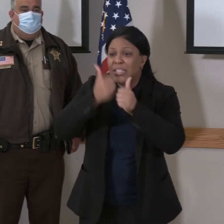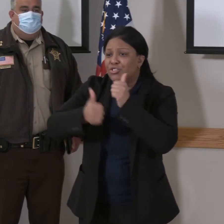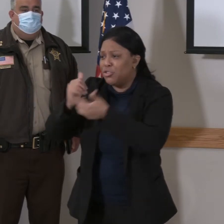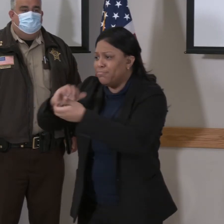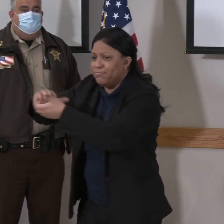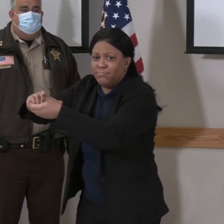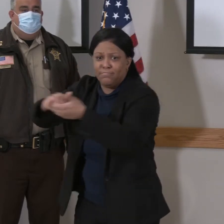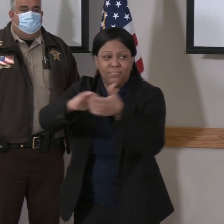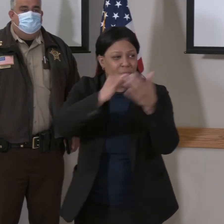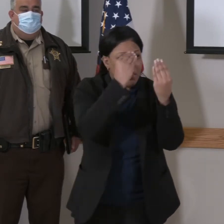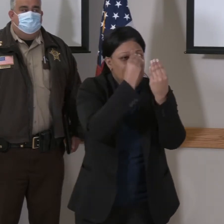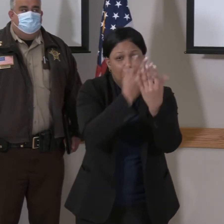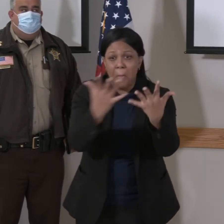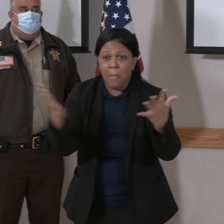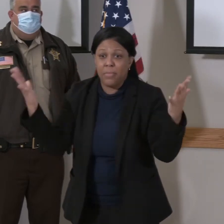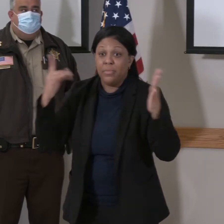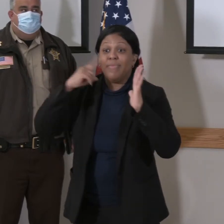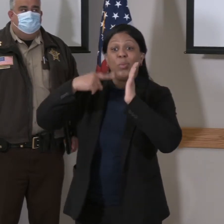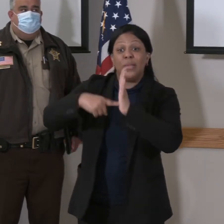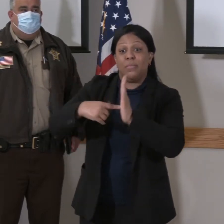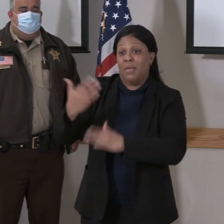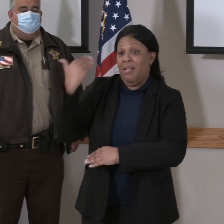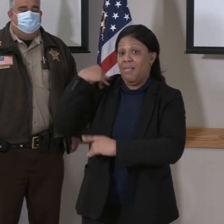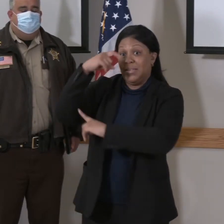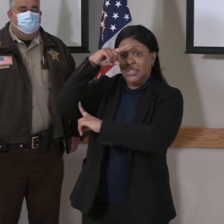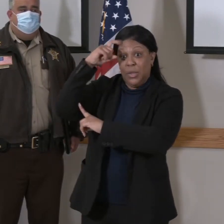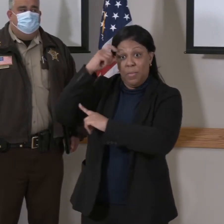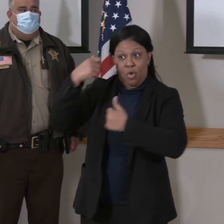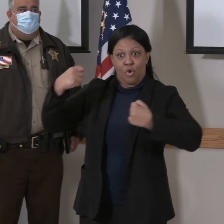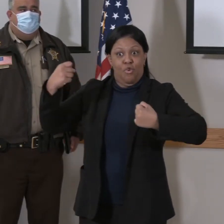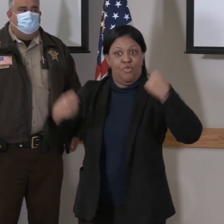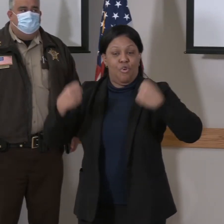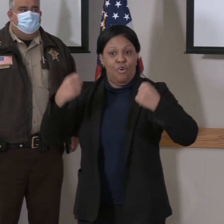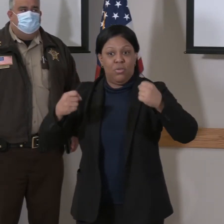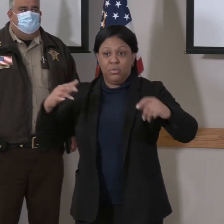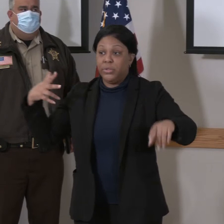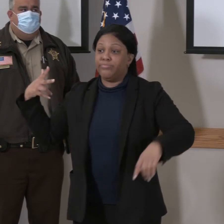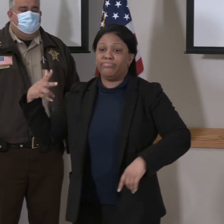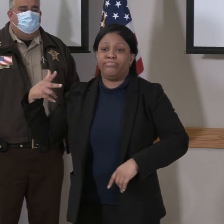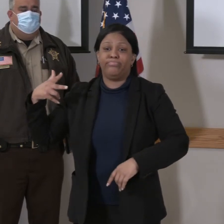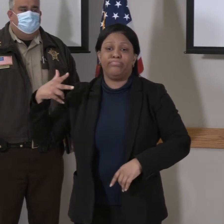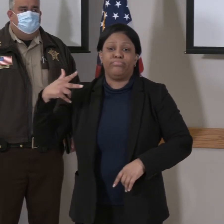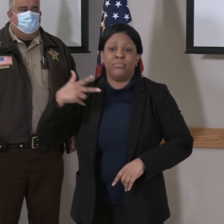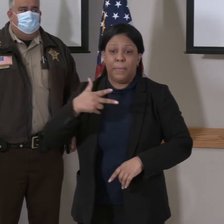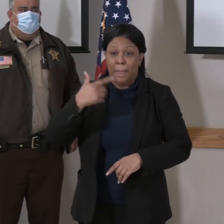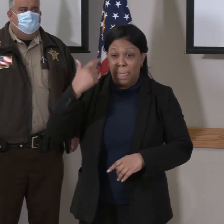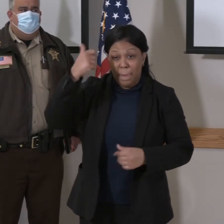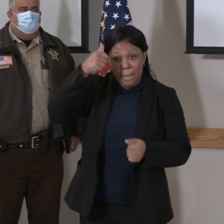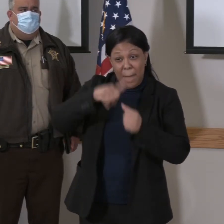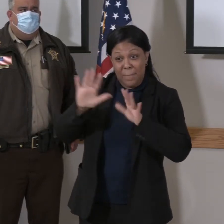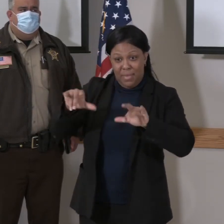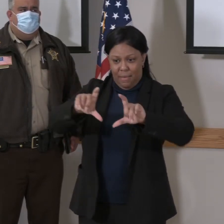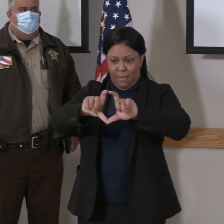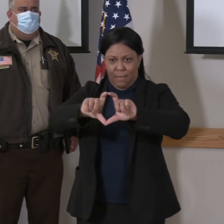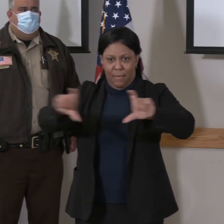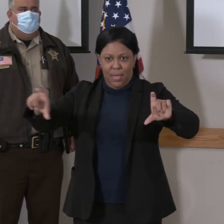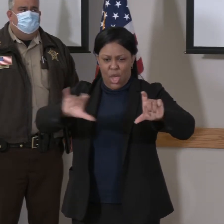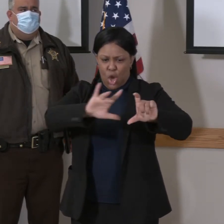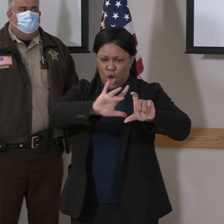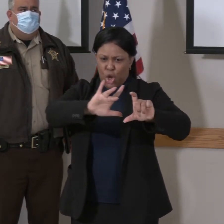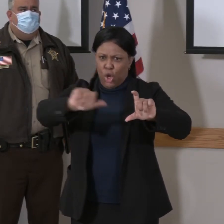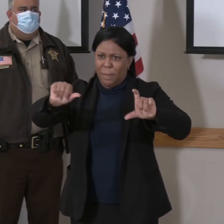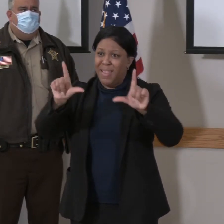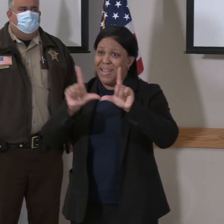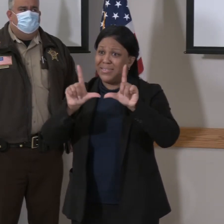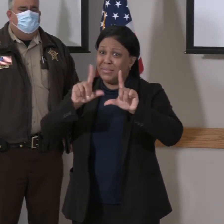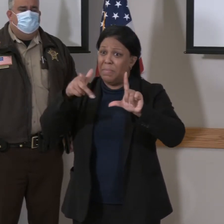have cars, as we did last summer, driving in with no plates and blacked out windows, and they show up in Anoka, we want the Anoka County